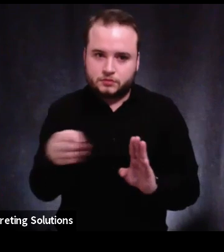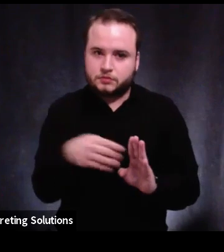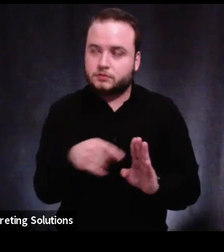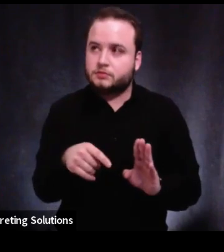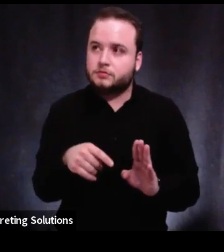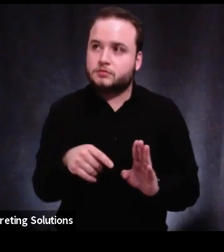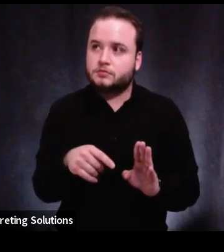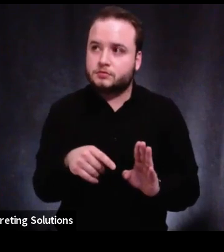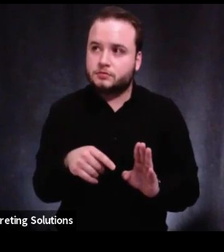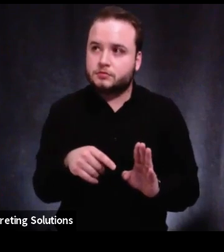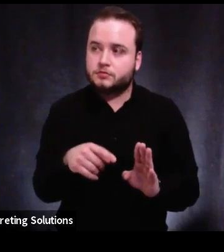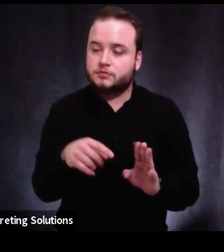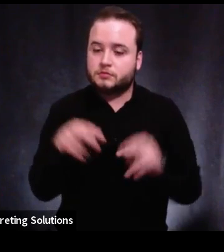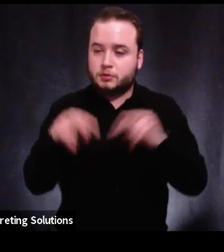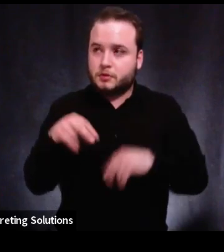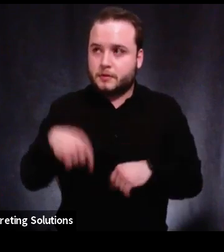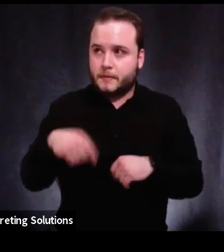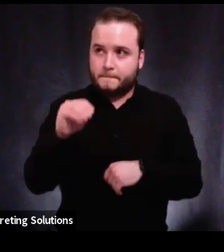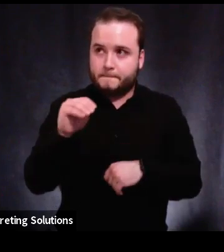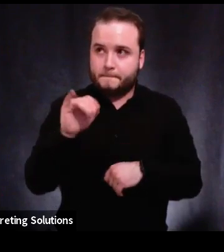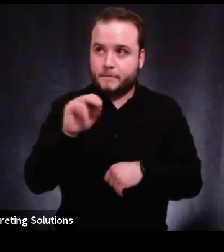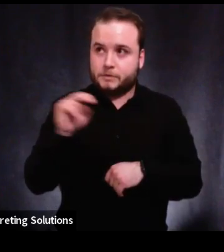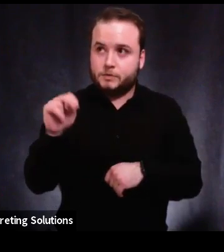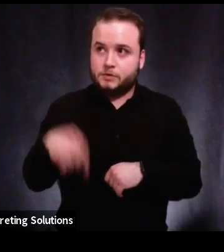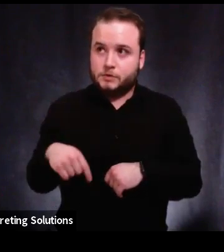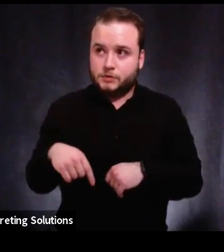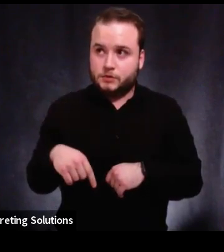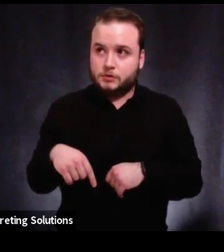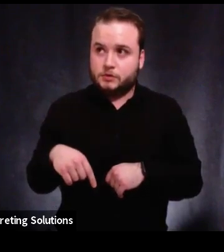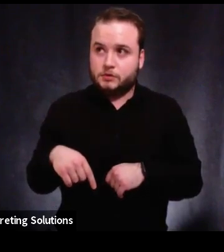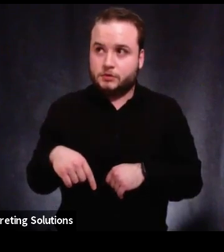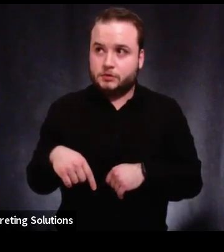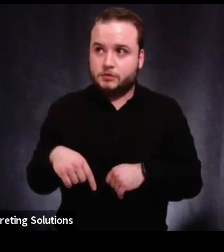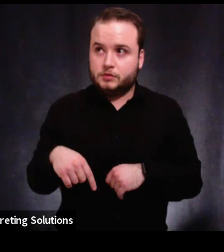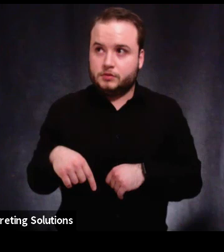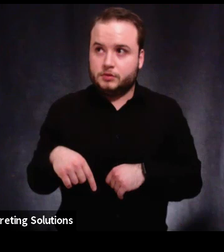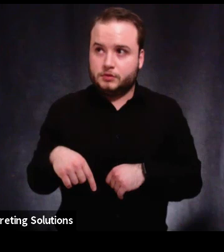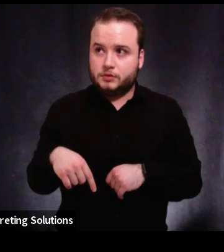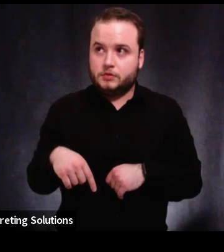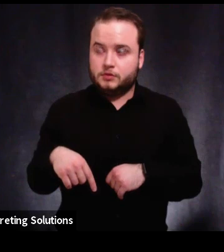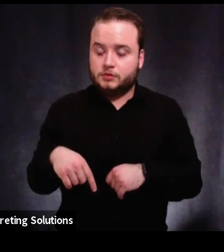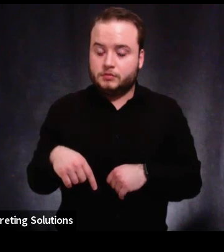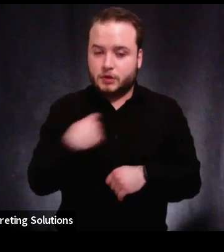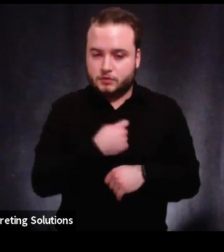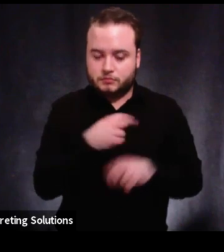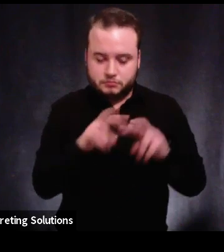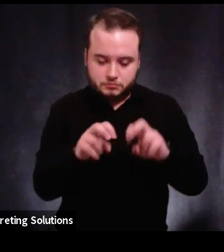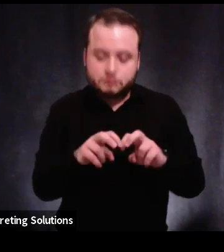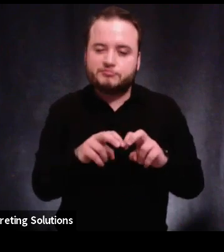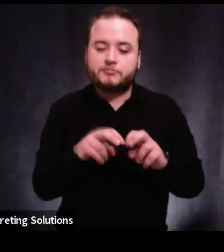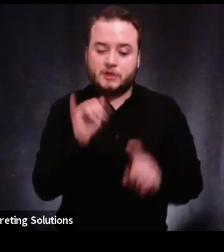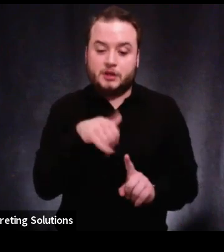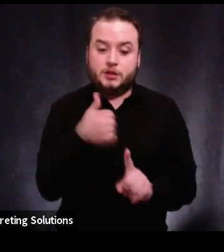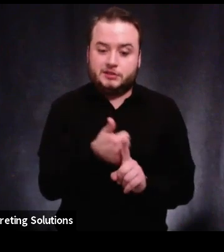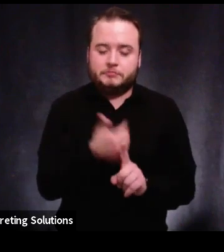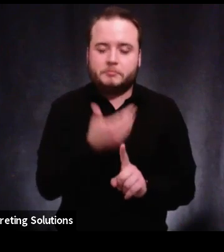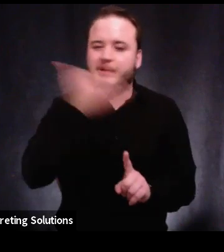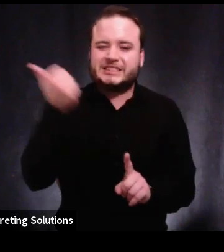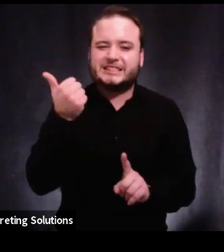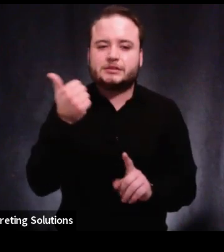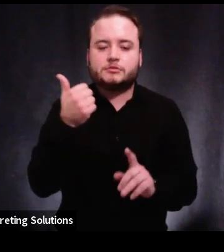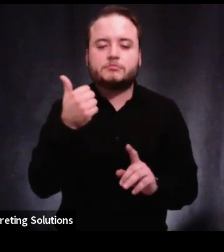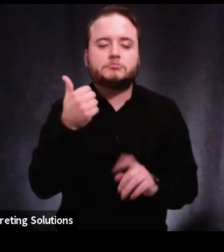estimate we are producing. So to the extent that that circumstances